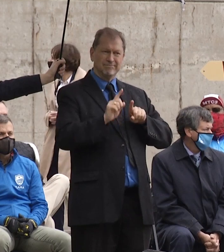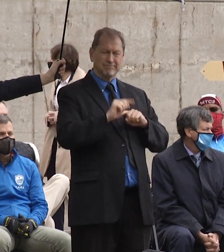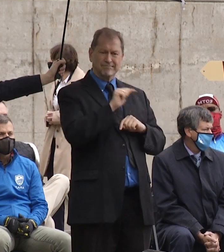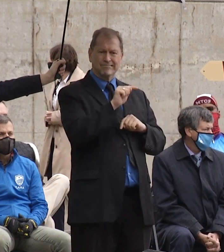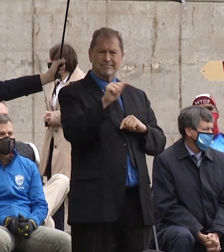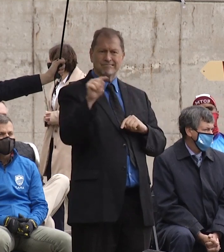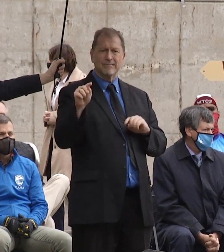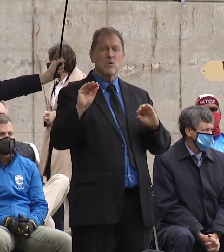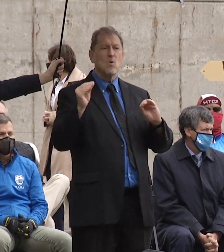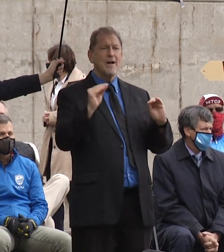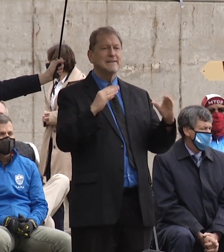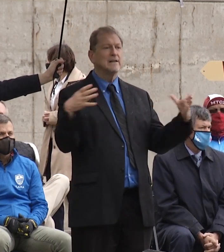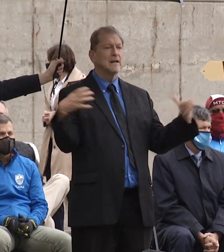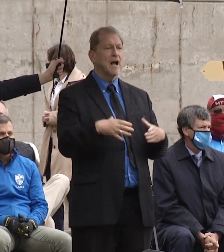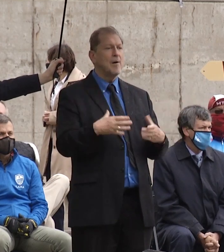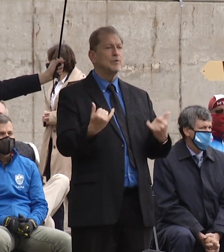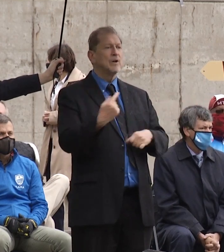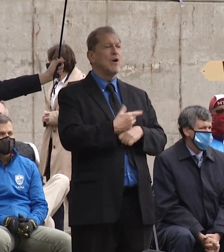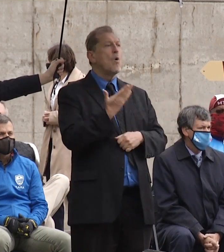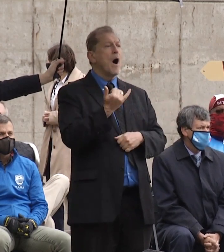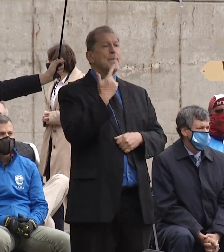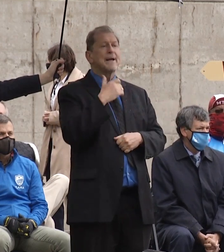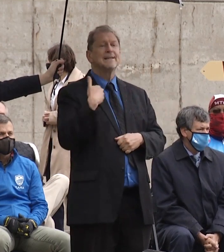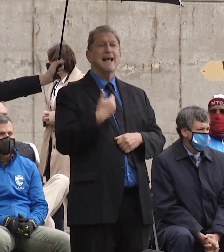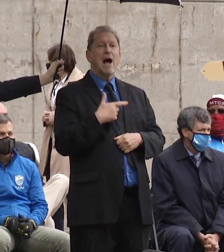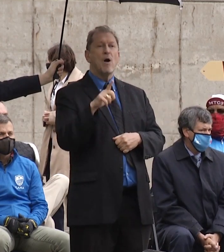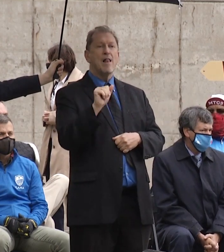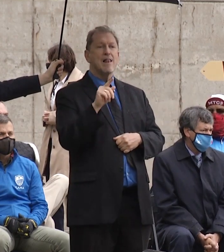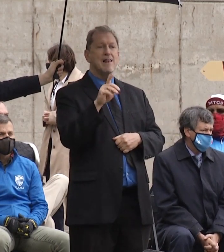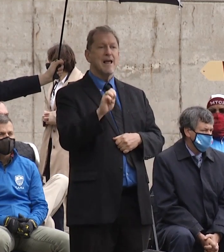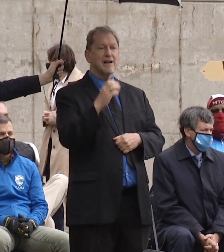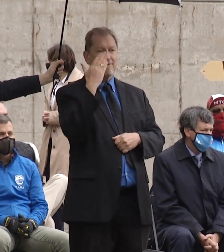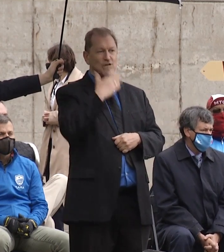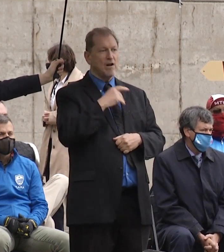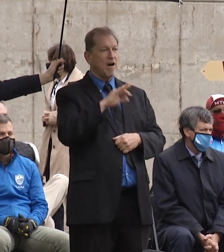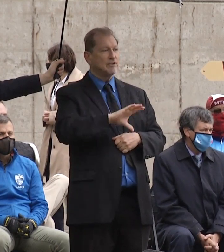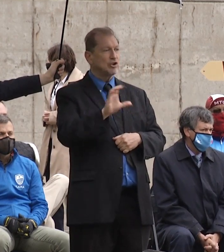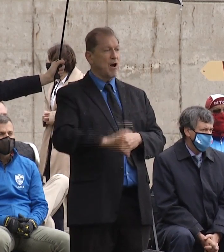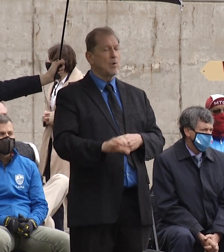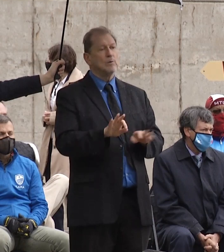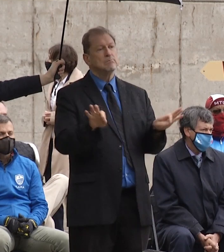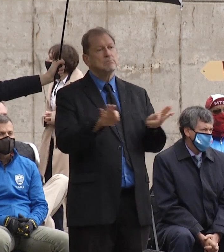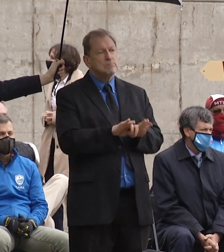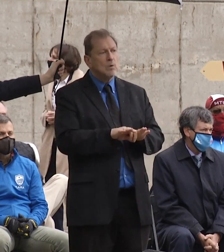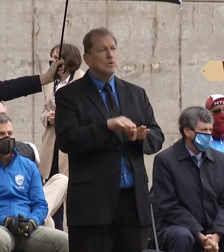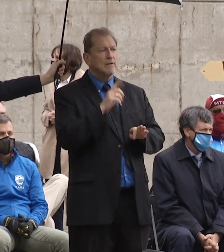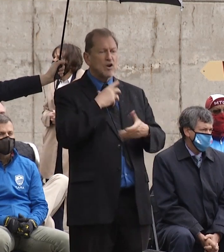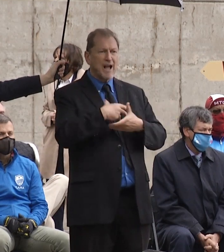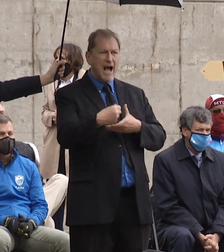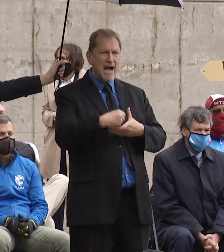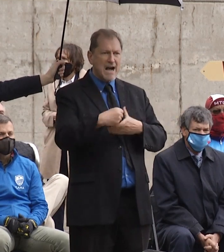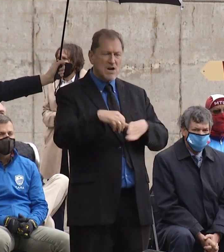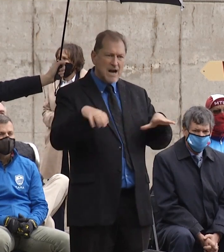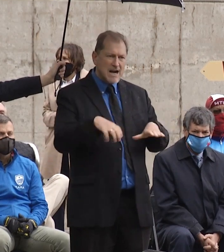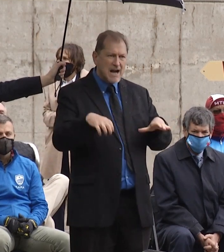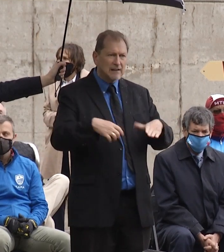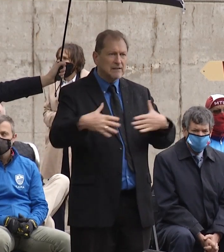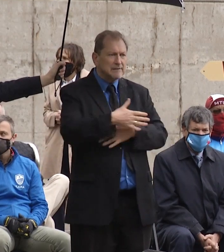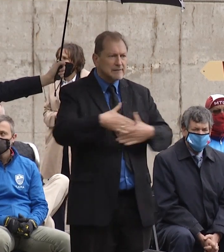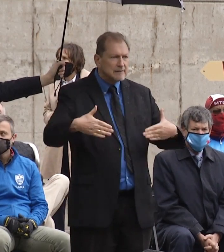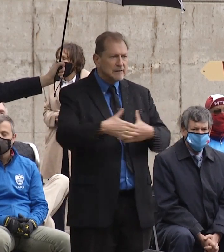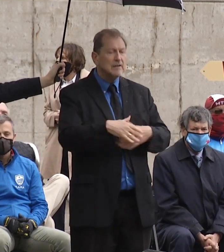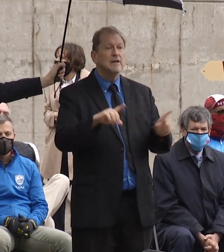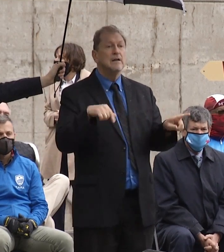are here because our lakefront is so critically important to mobility. Since I became mayor